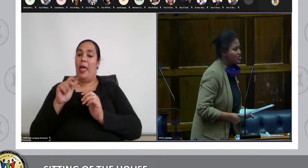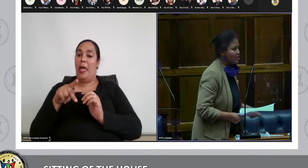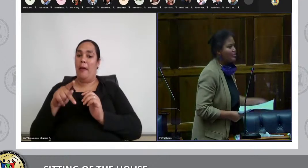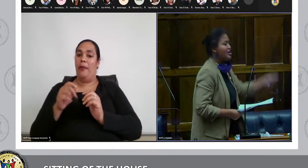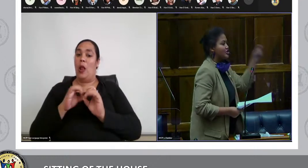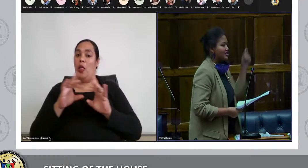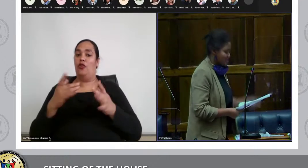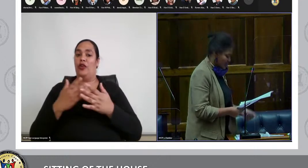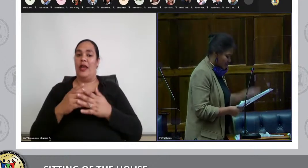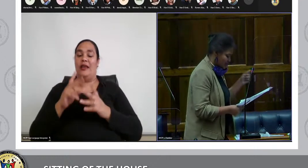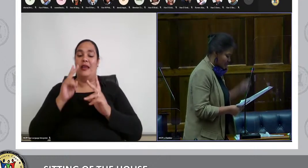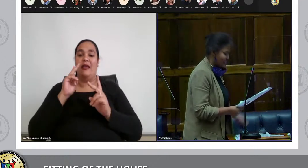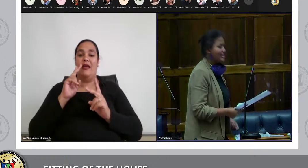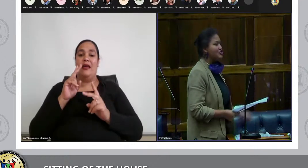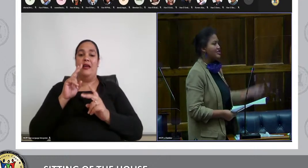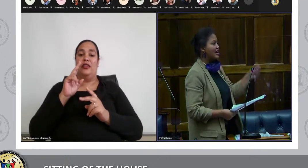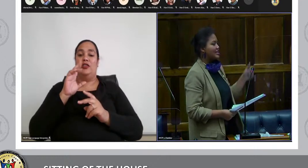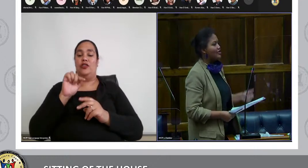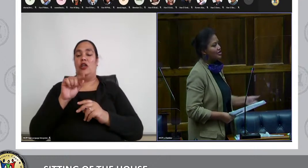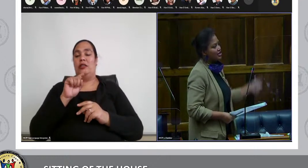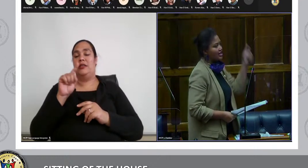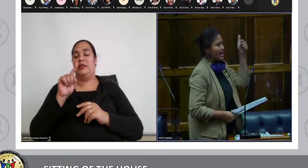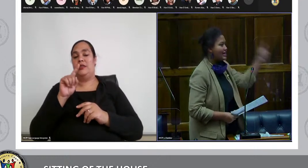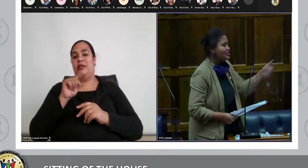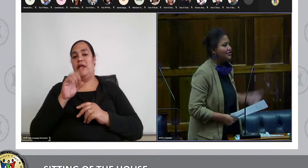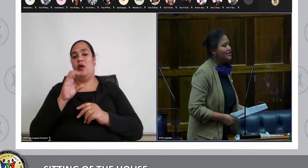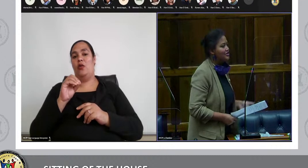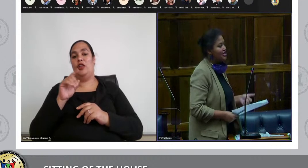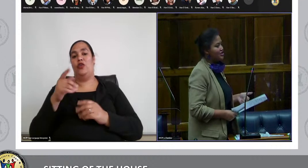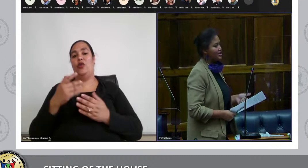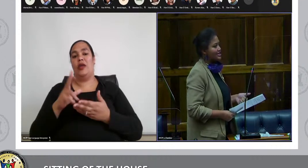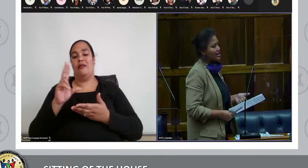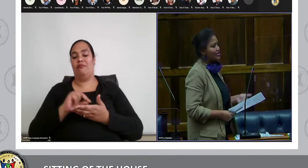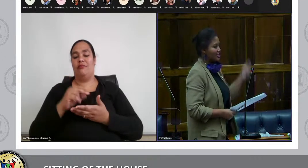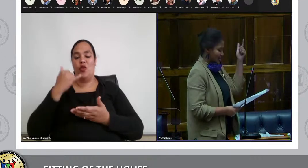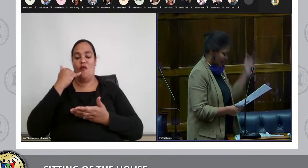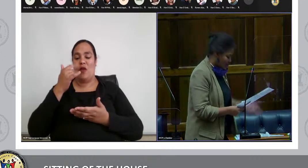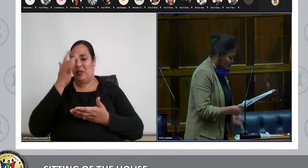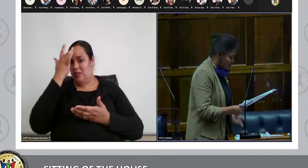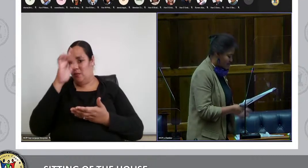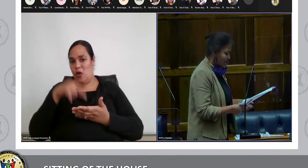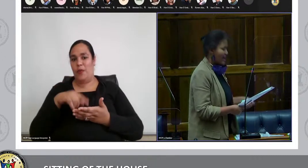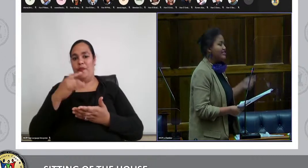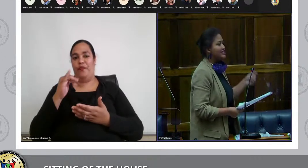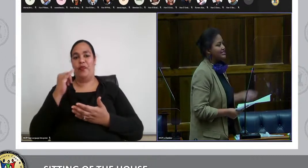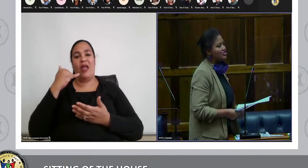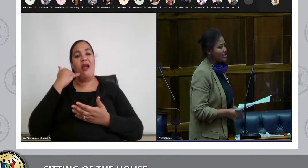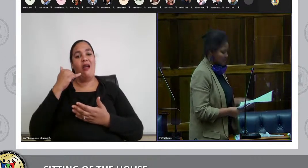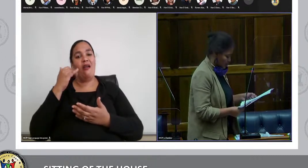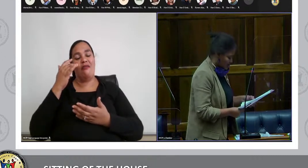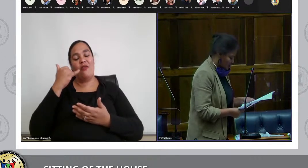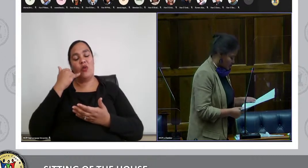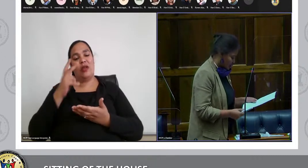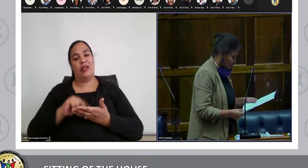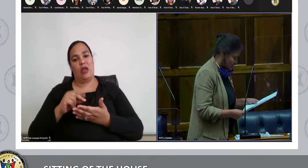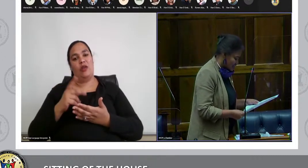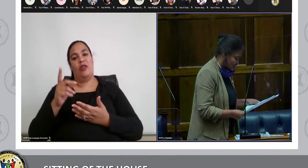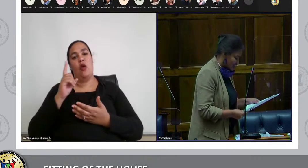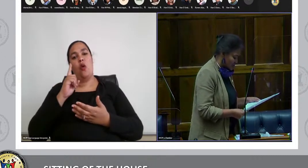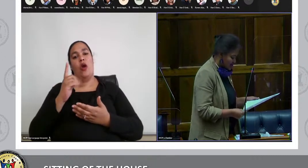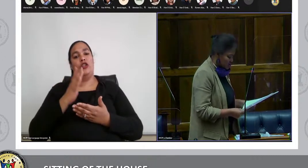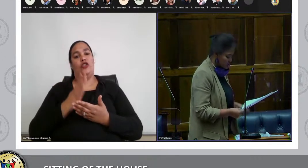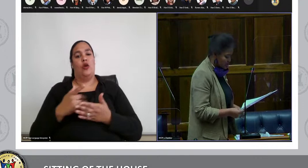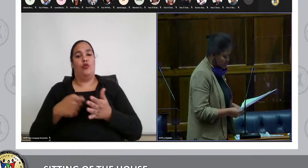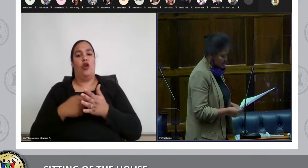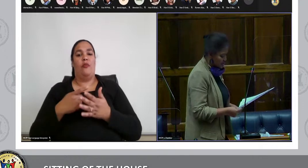go to bizjump.co.za. You can download it on an Android phone, you can download it on an iPhone, and this essentially is a one-stop shop for